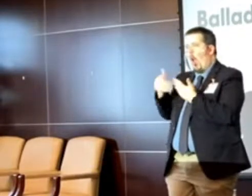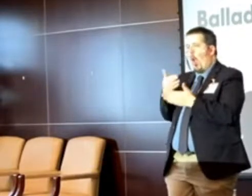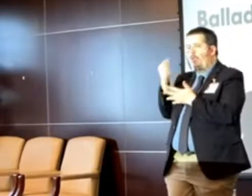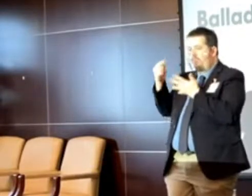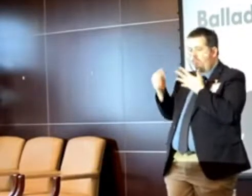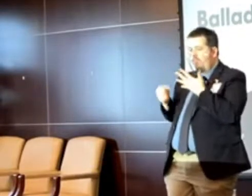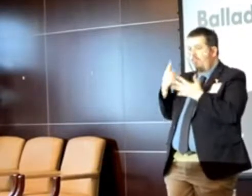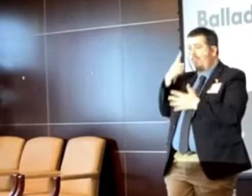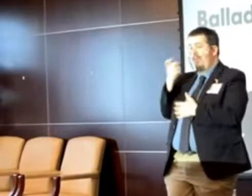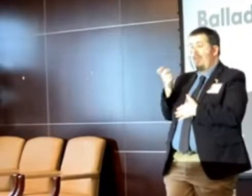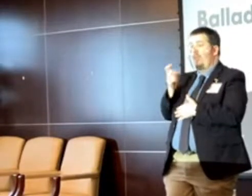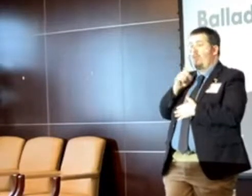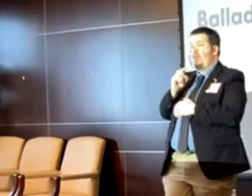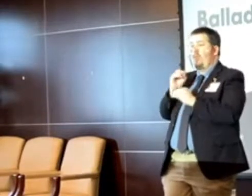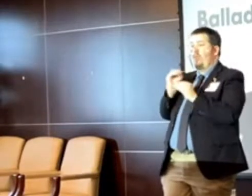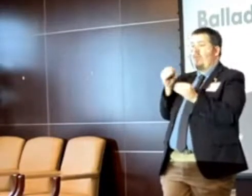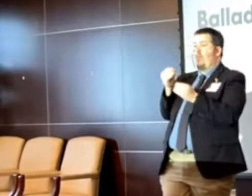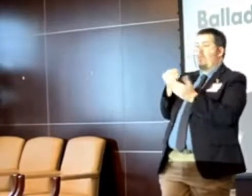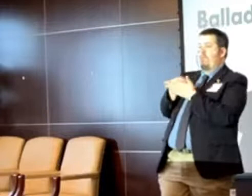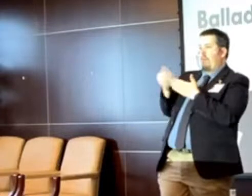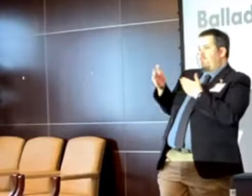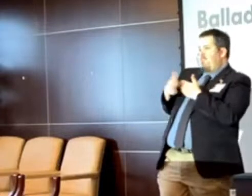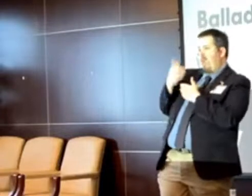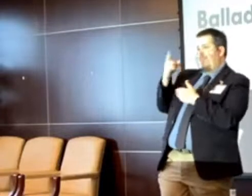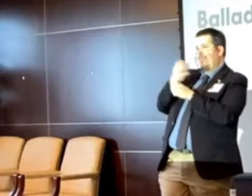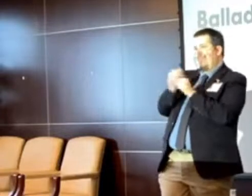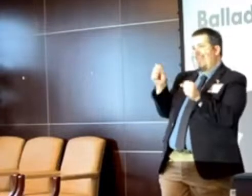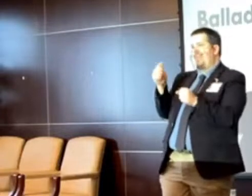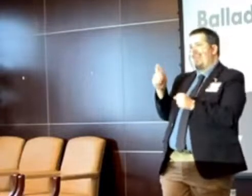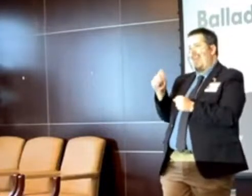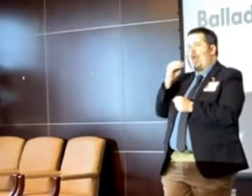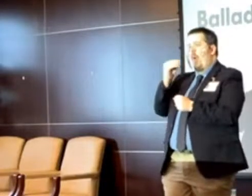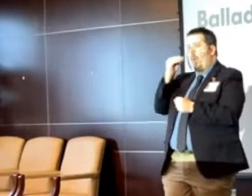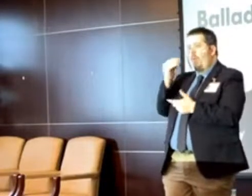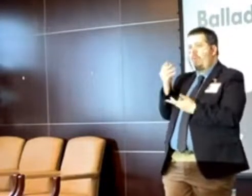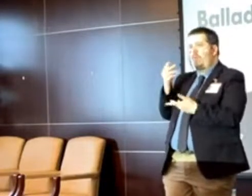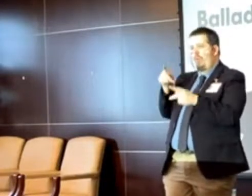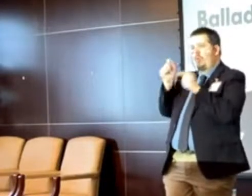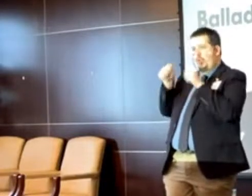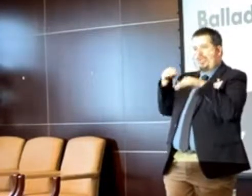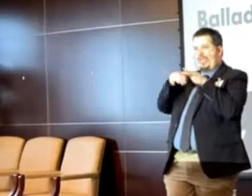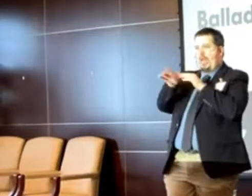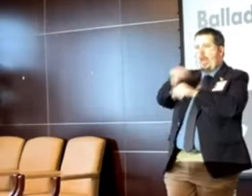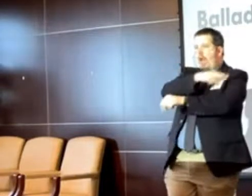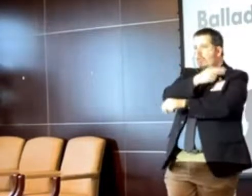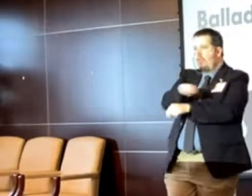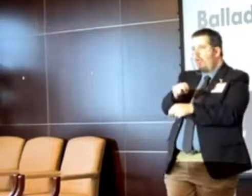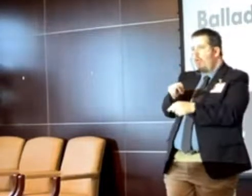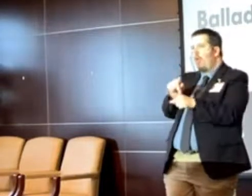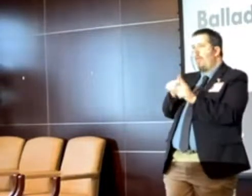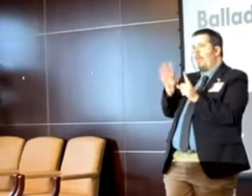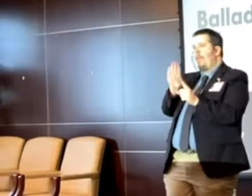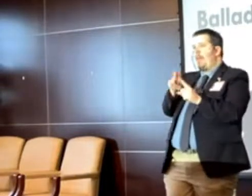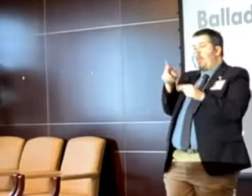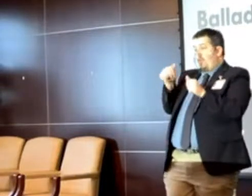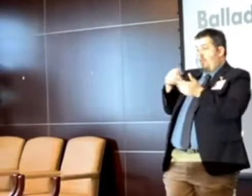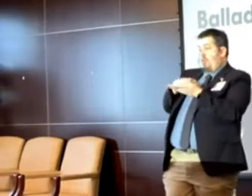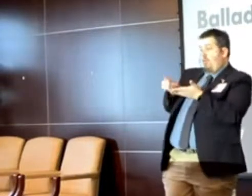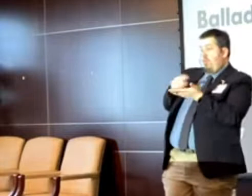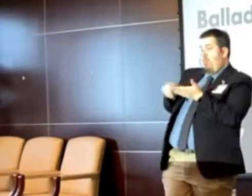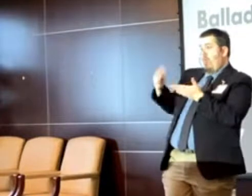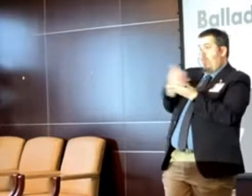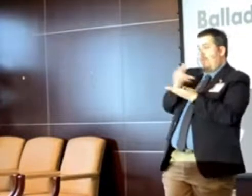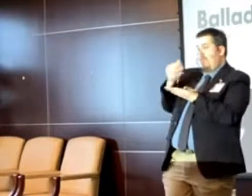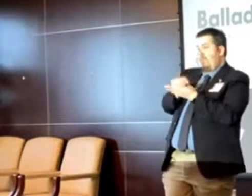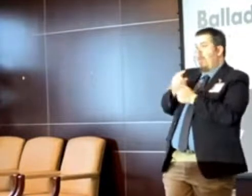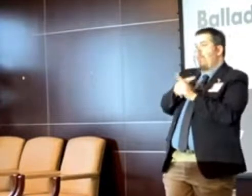because there is no reimbursement for Safe at Home. These are people that could have been in the hospital, and Ballad could be billing and collecting for